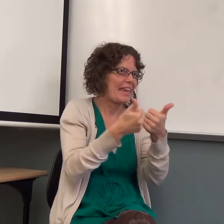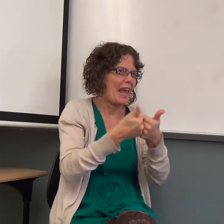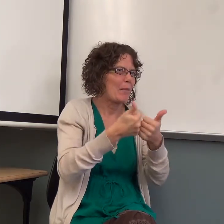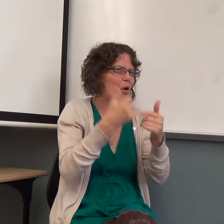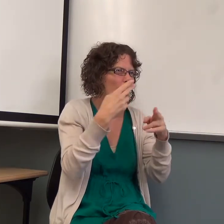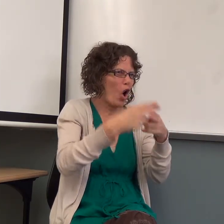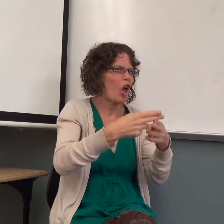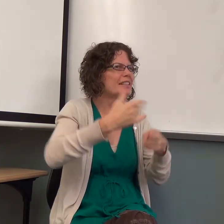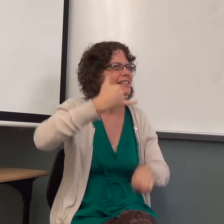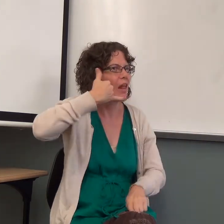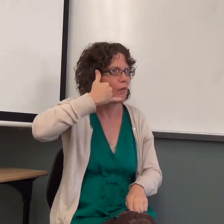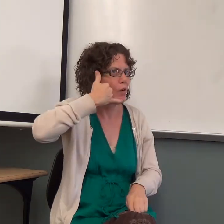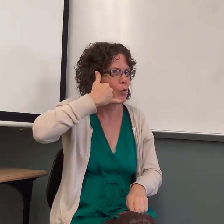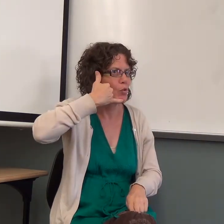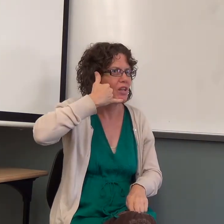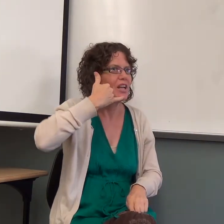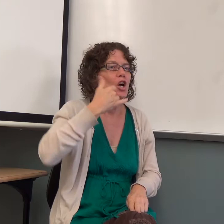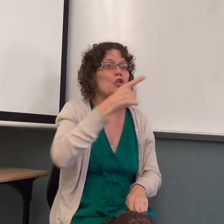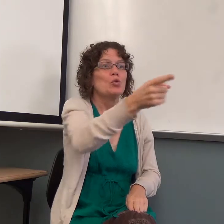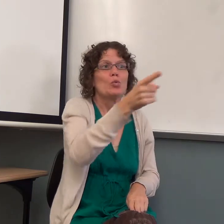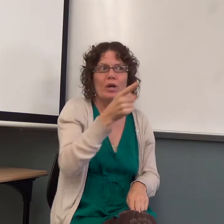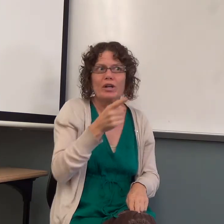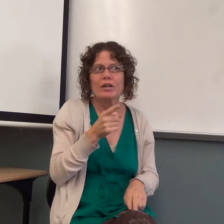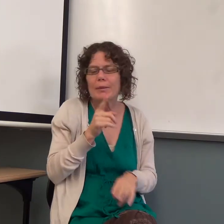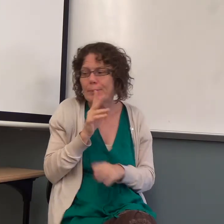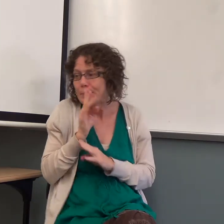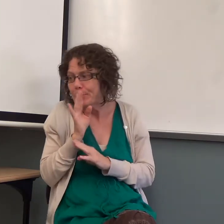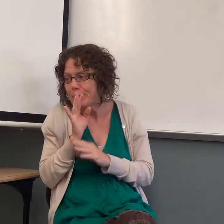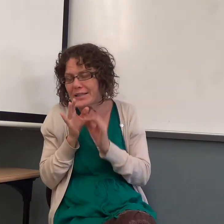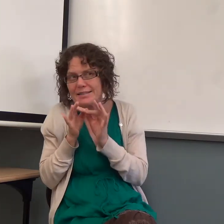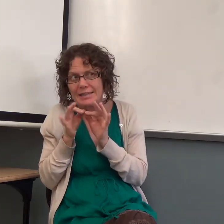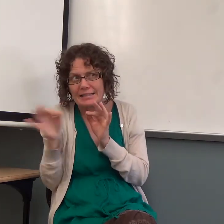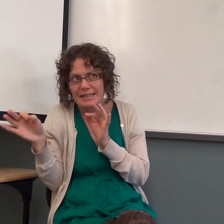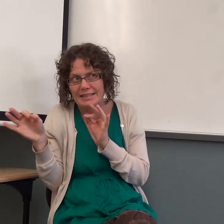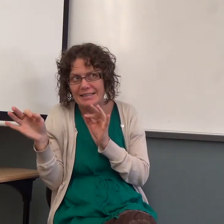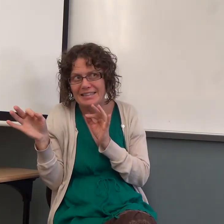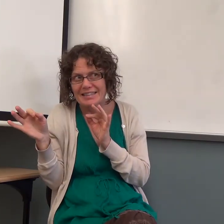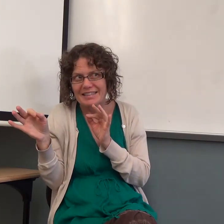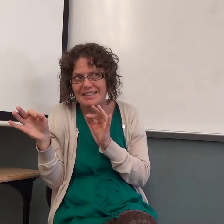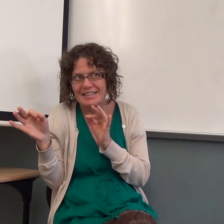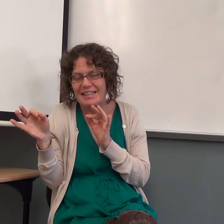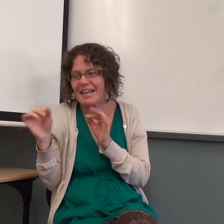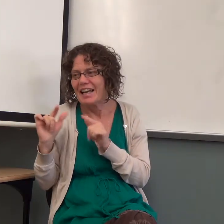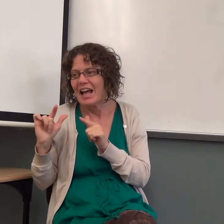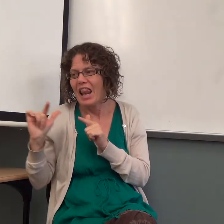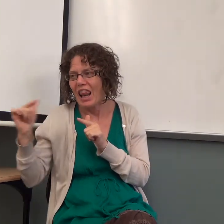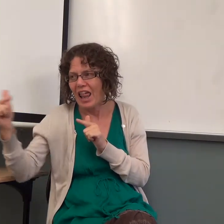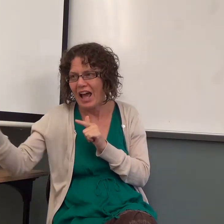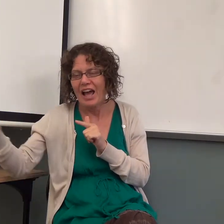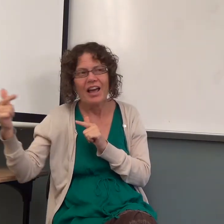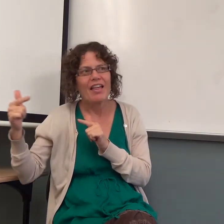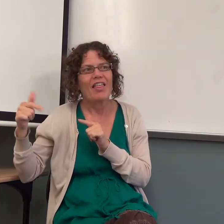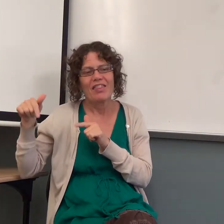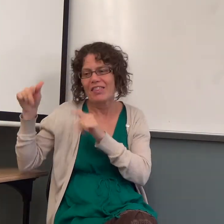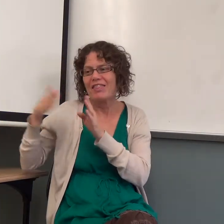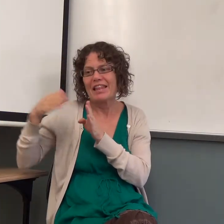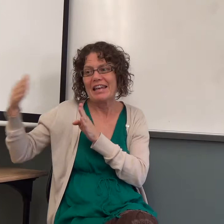say a sentence and then someone would try to say the same sentence all the way down and it would change. Usually change, right? You never get the same